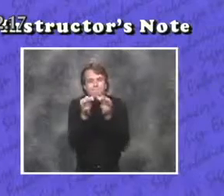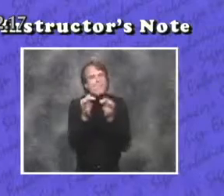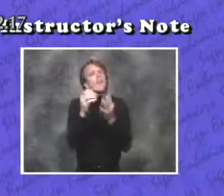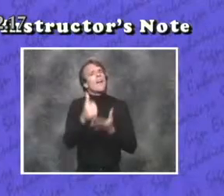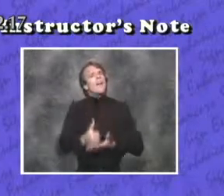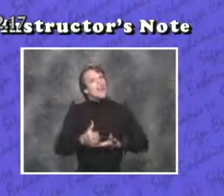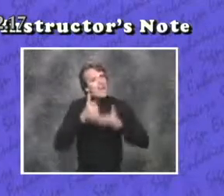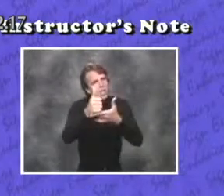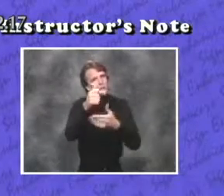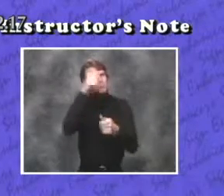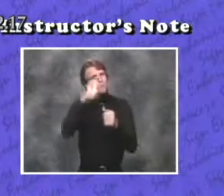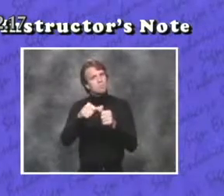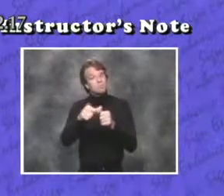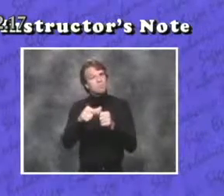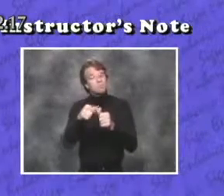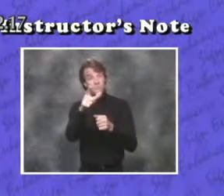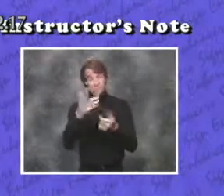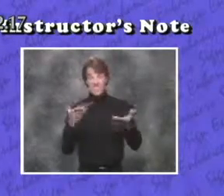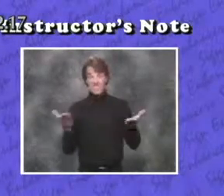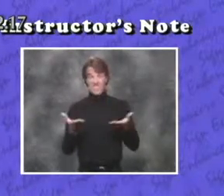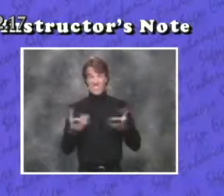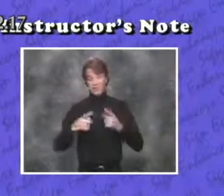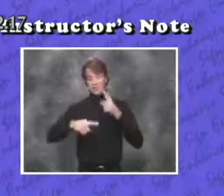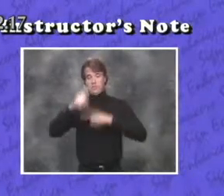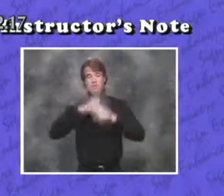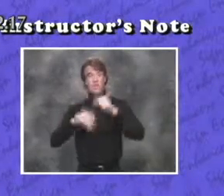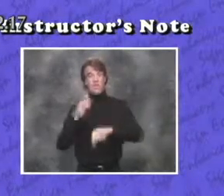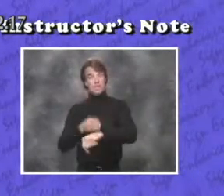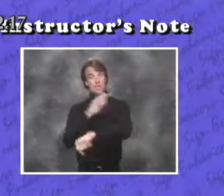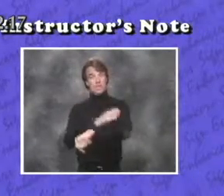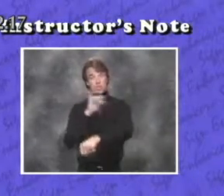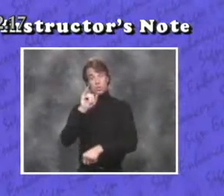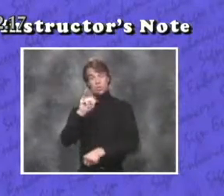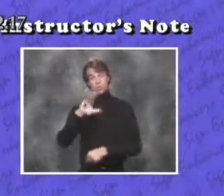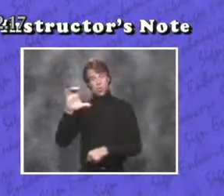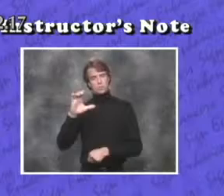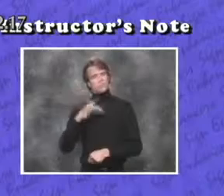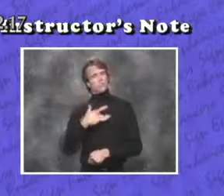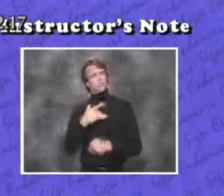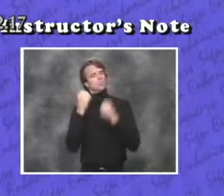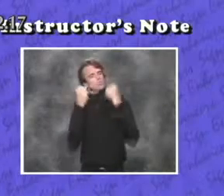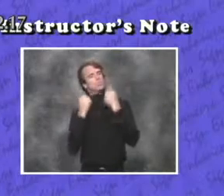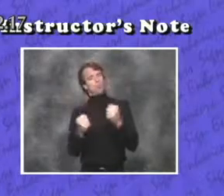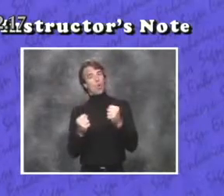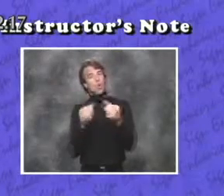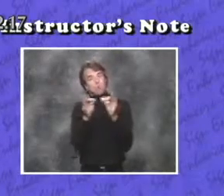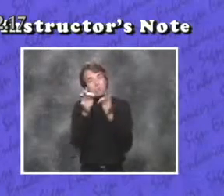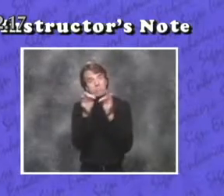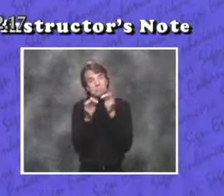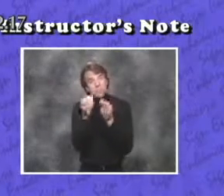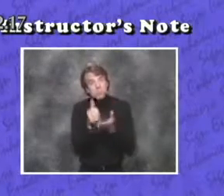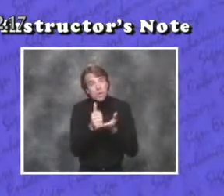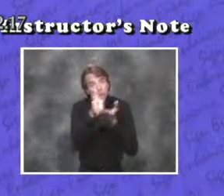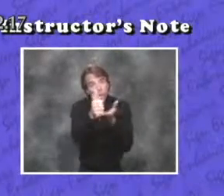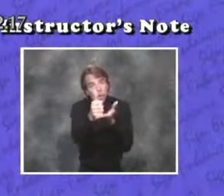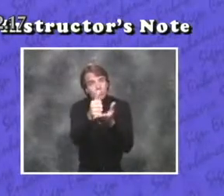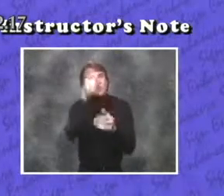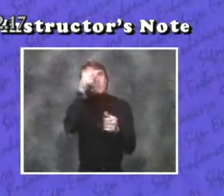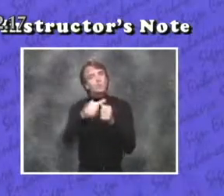I want to give you some tools to help you to remember the signs. Sign Enhancers Incorporated feels strongly